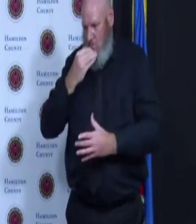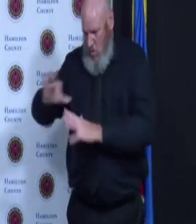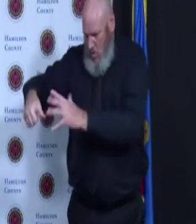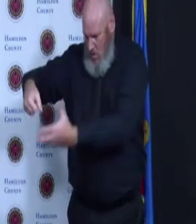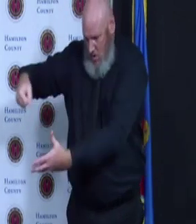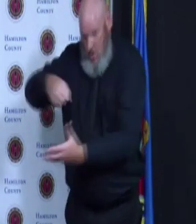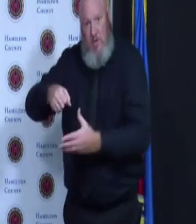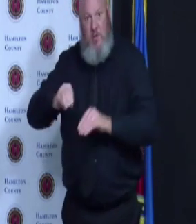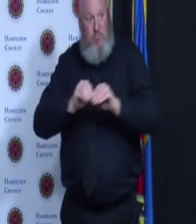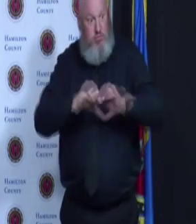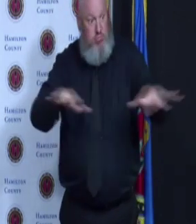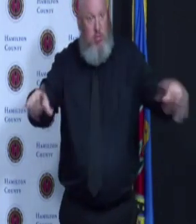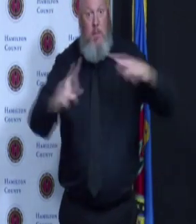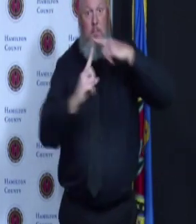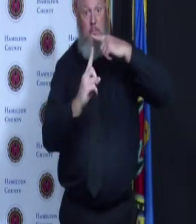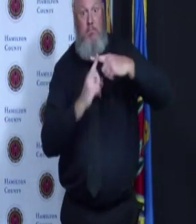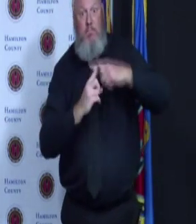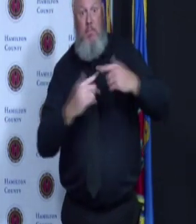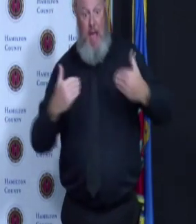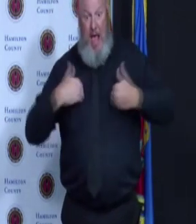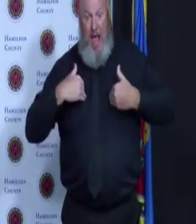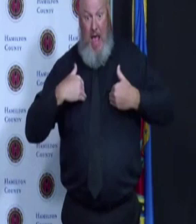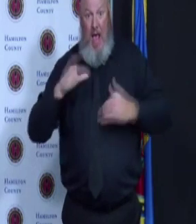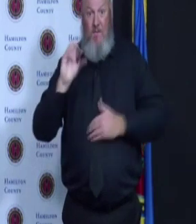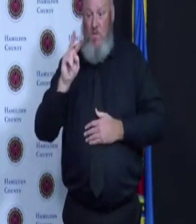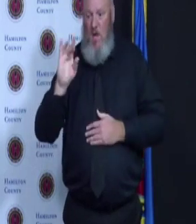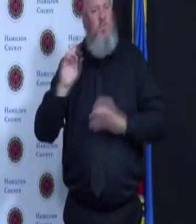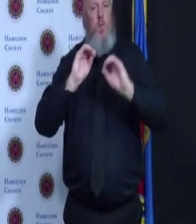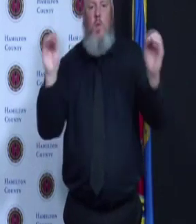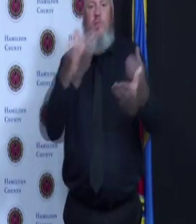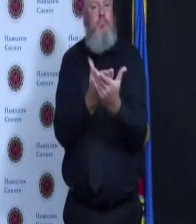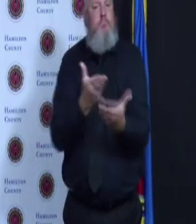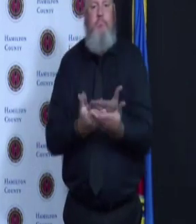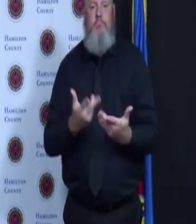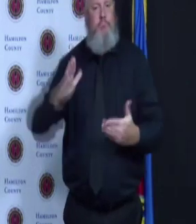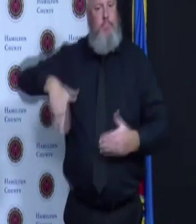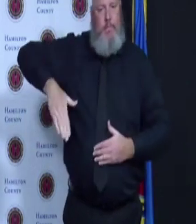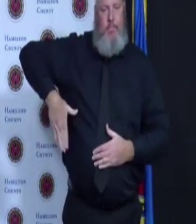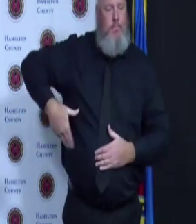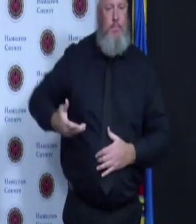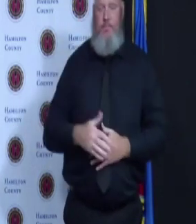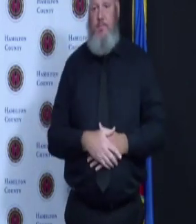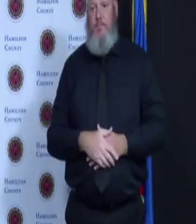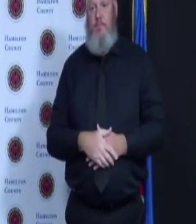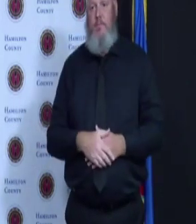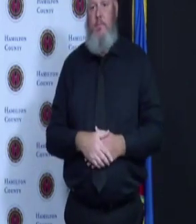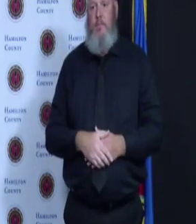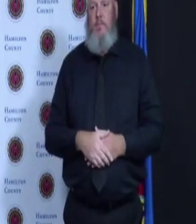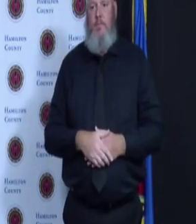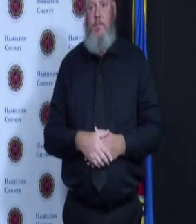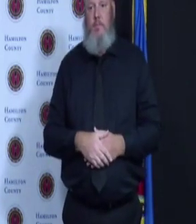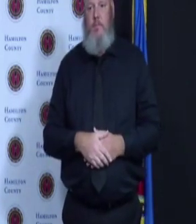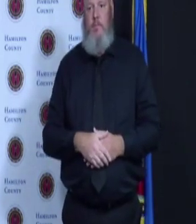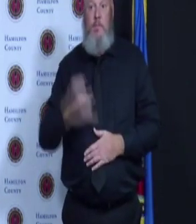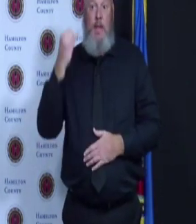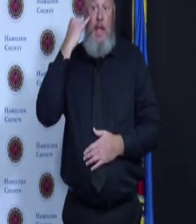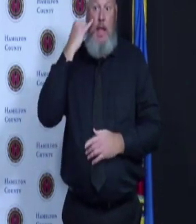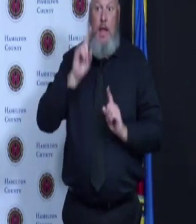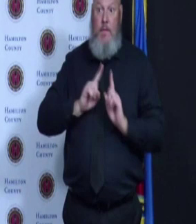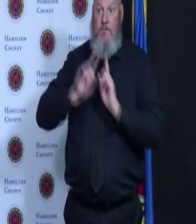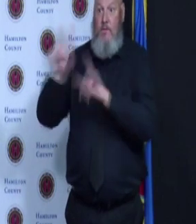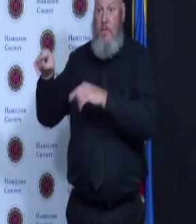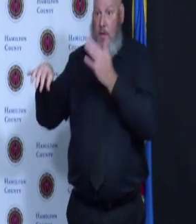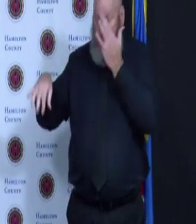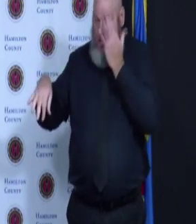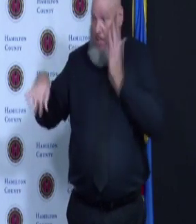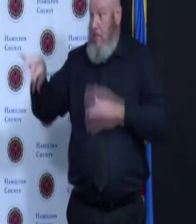hands after handling money and credit cards at a drive-thru. If you want to be extra careful, put carry out on a clean